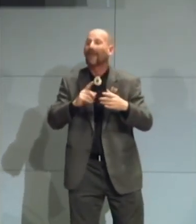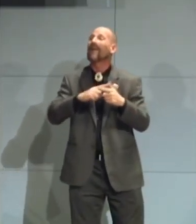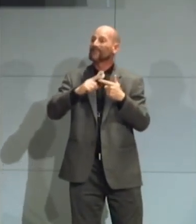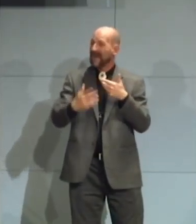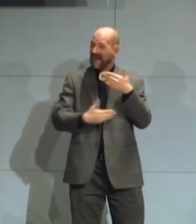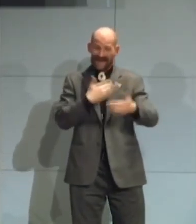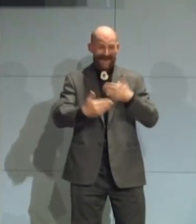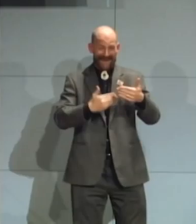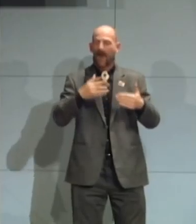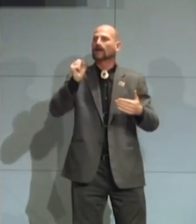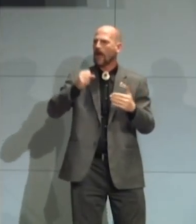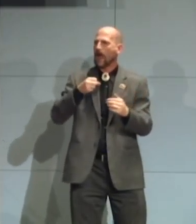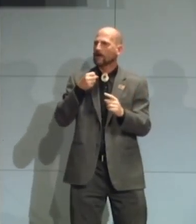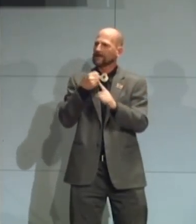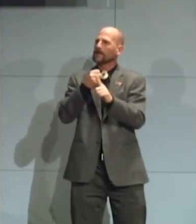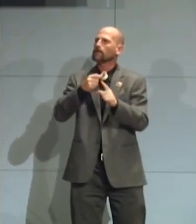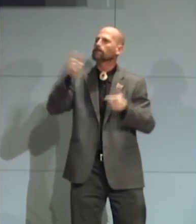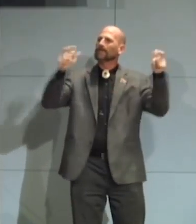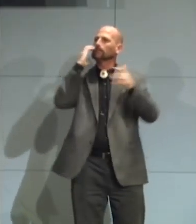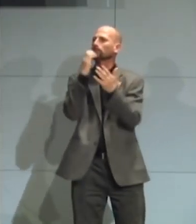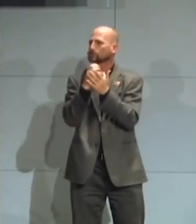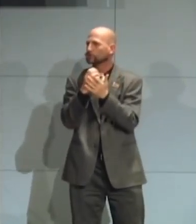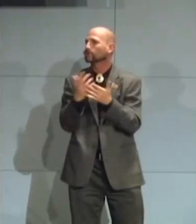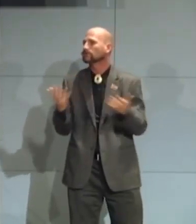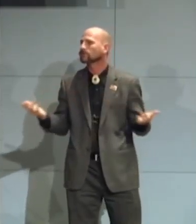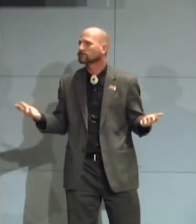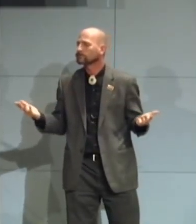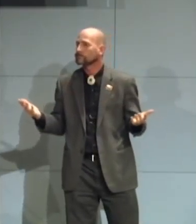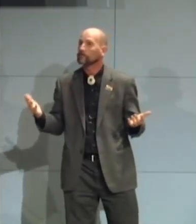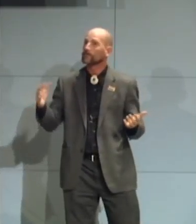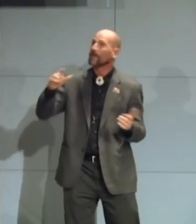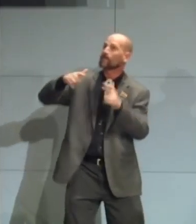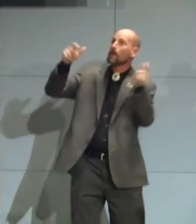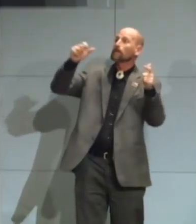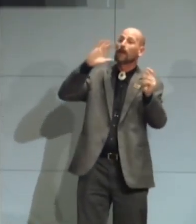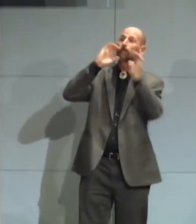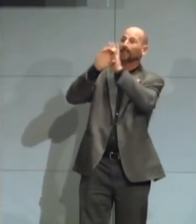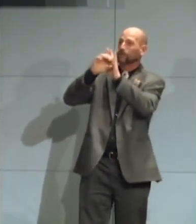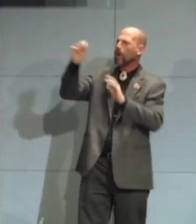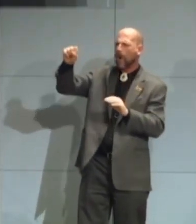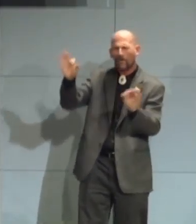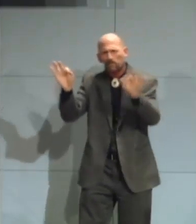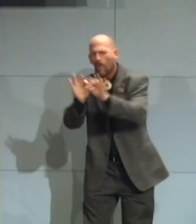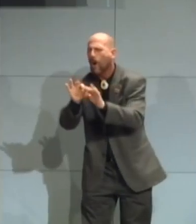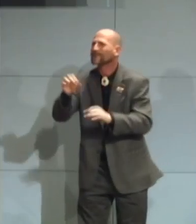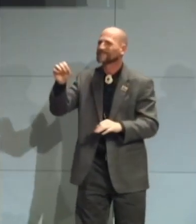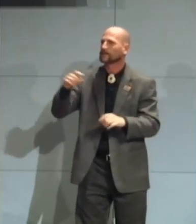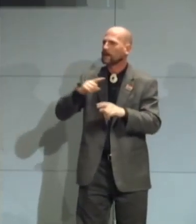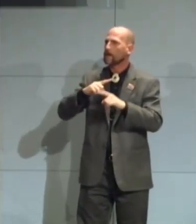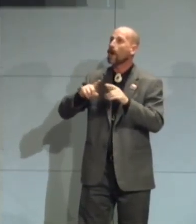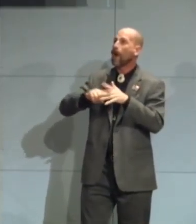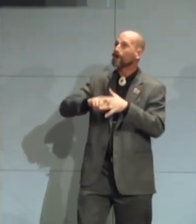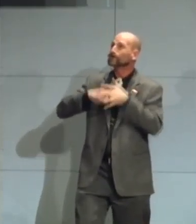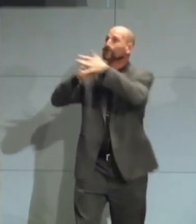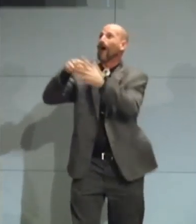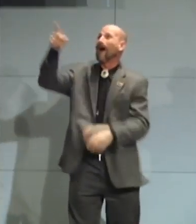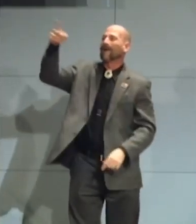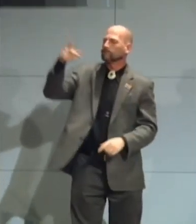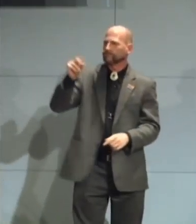means getting clear on what our stories are. I think a lot of times we don't think about, those of us who are white, we don't think